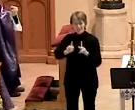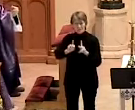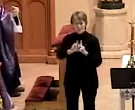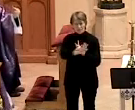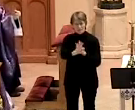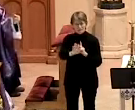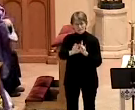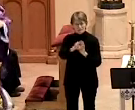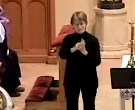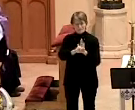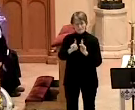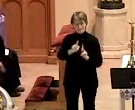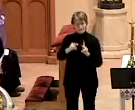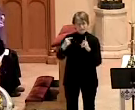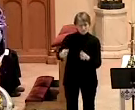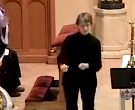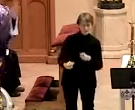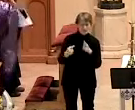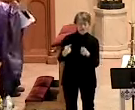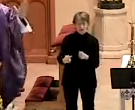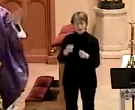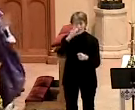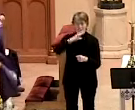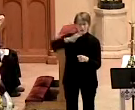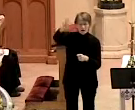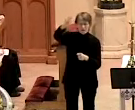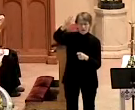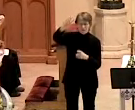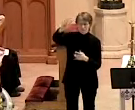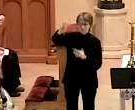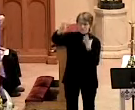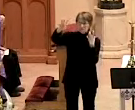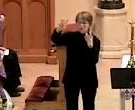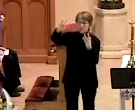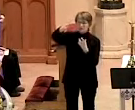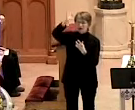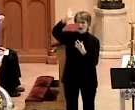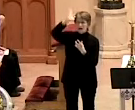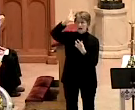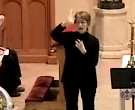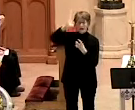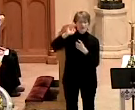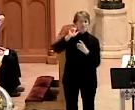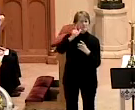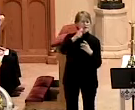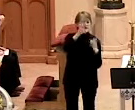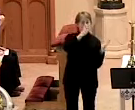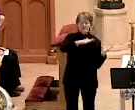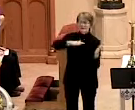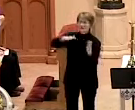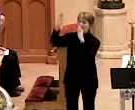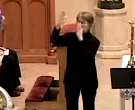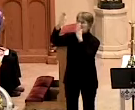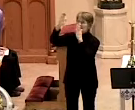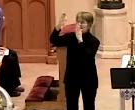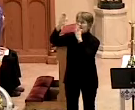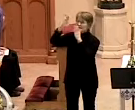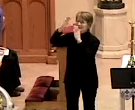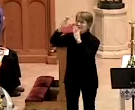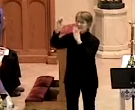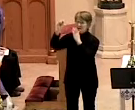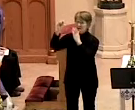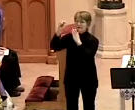struggles, and they turned away from God and then came back to God, but they had their eyes